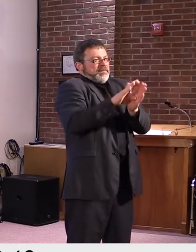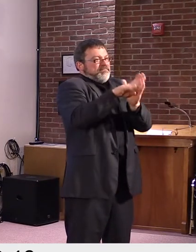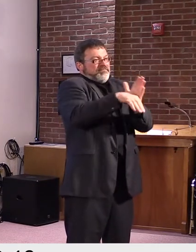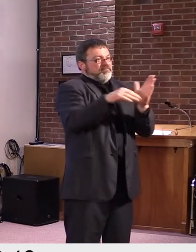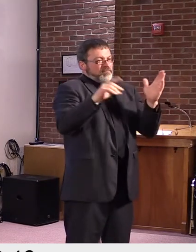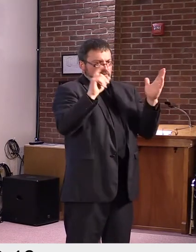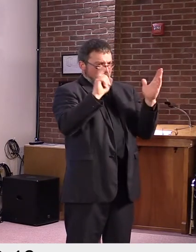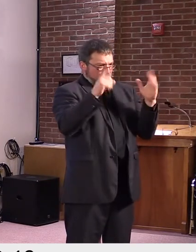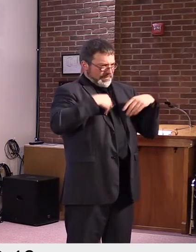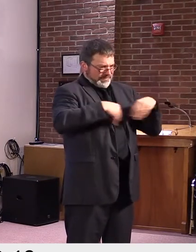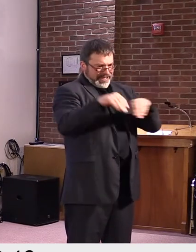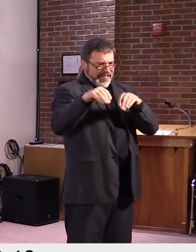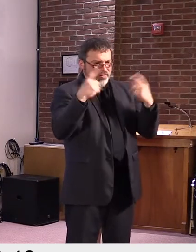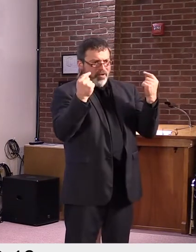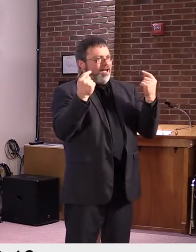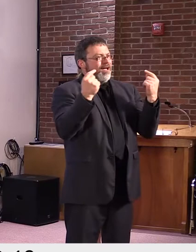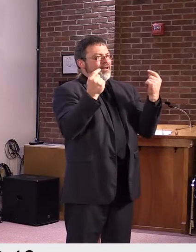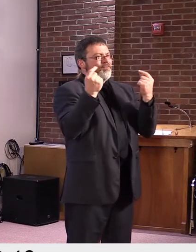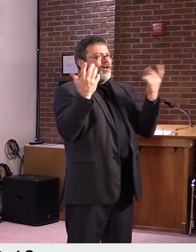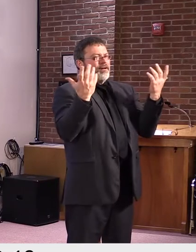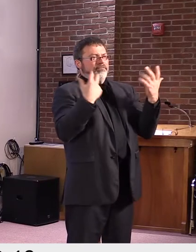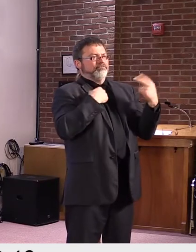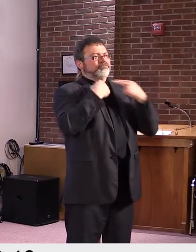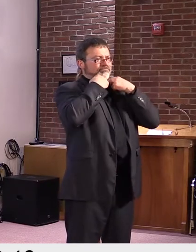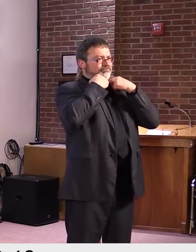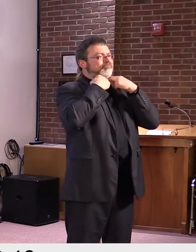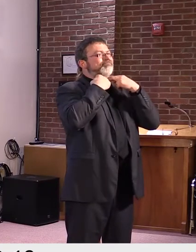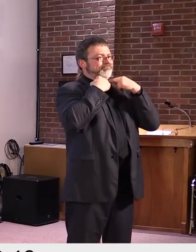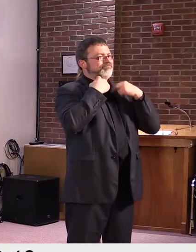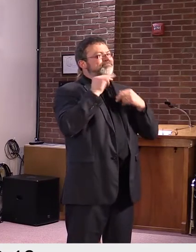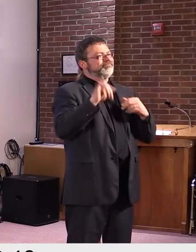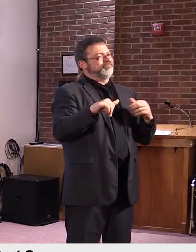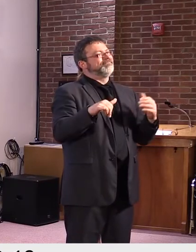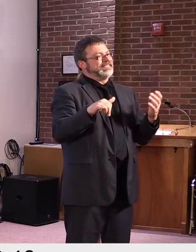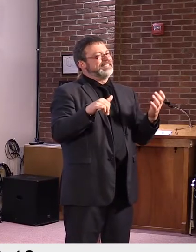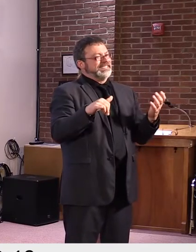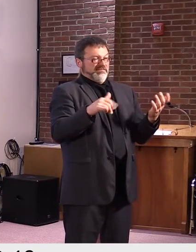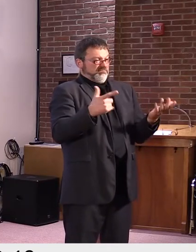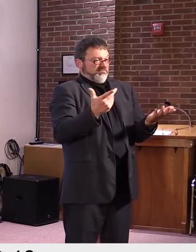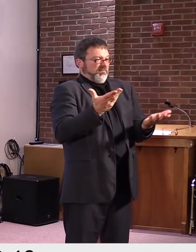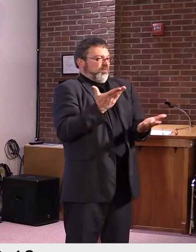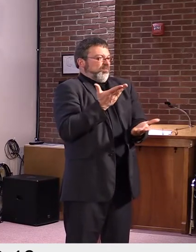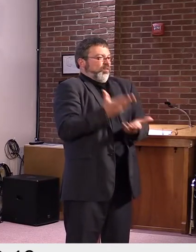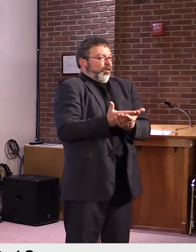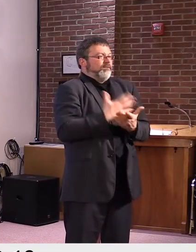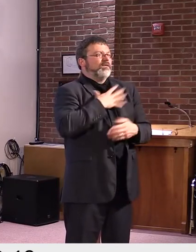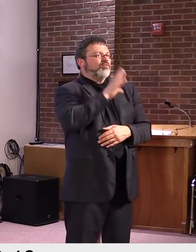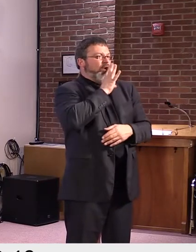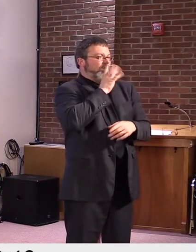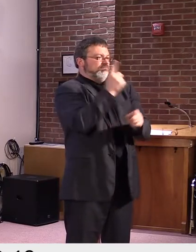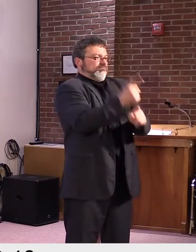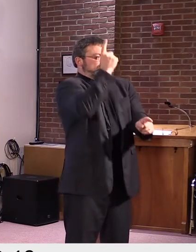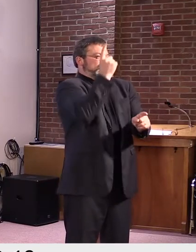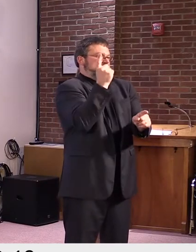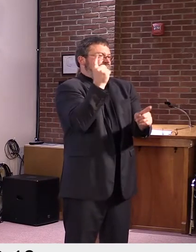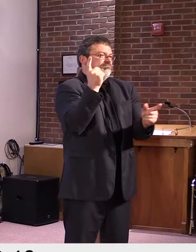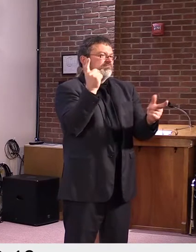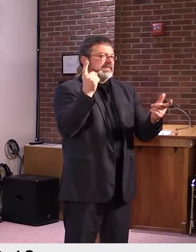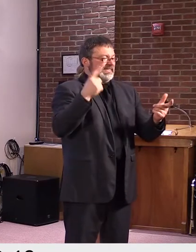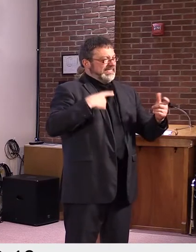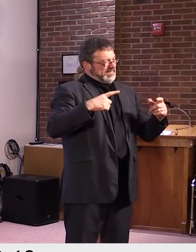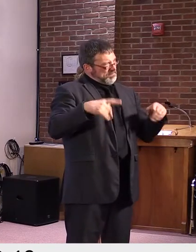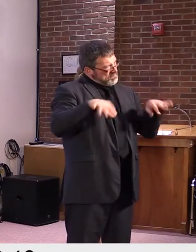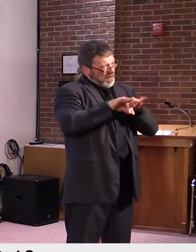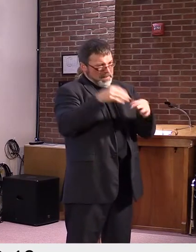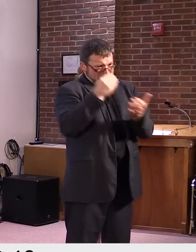believe. So again, it just makes our case that we need to provide relief just as quick as we possibly